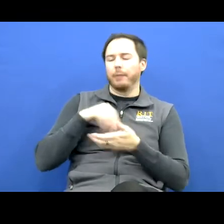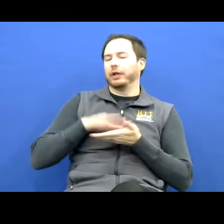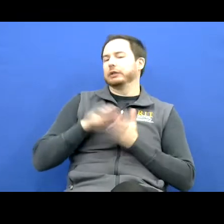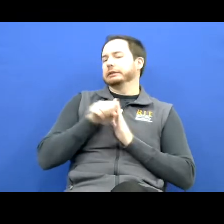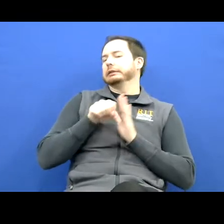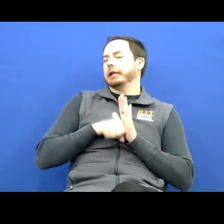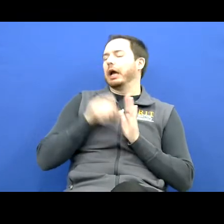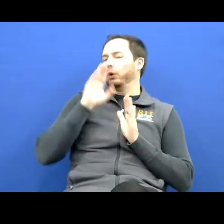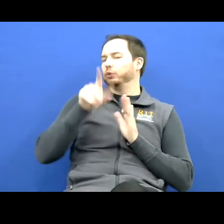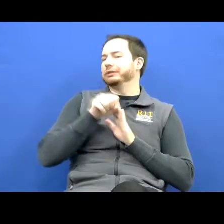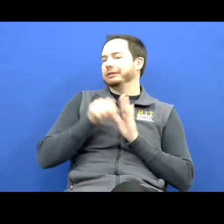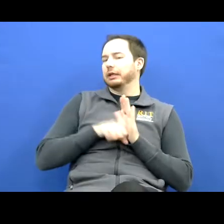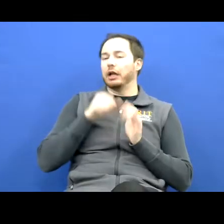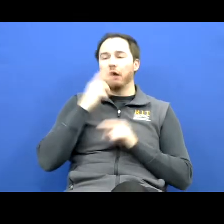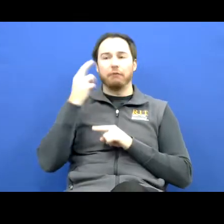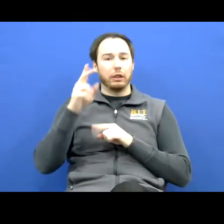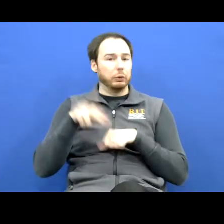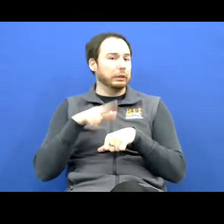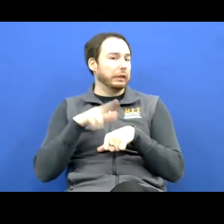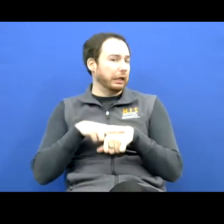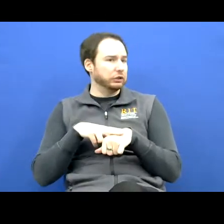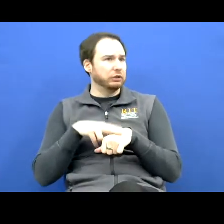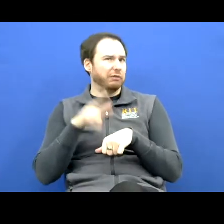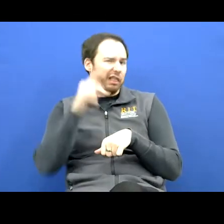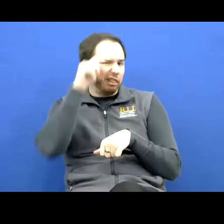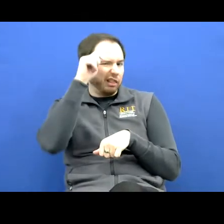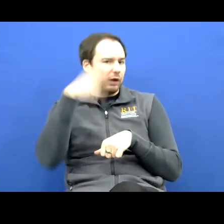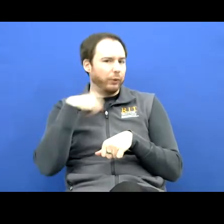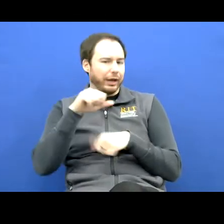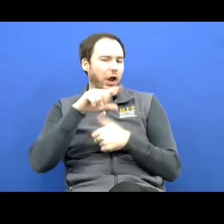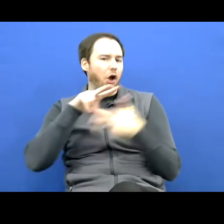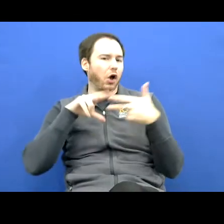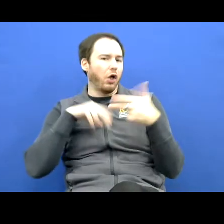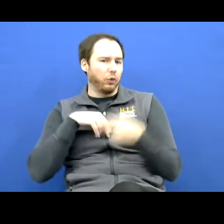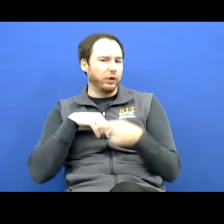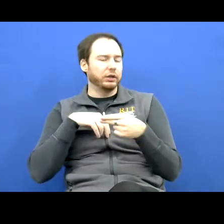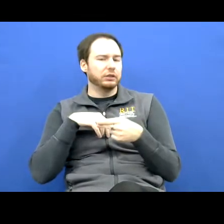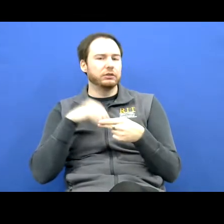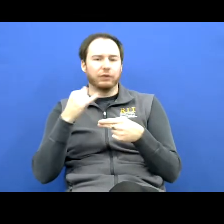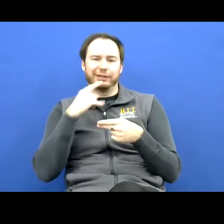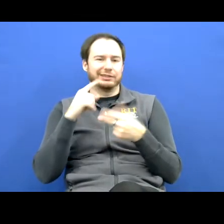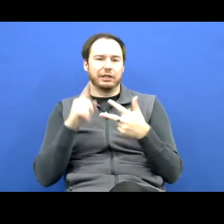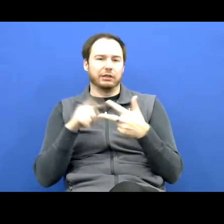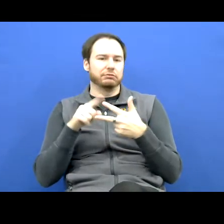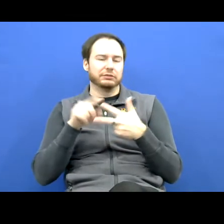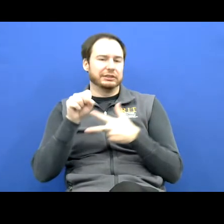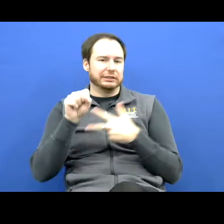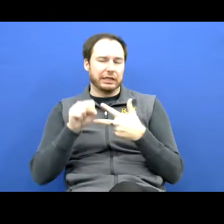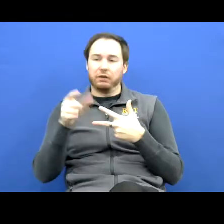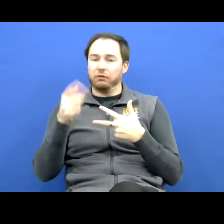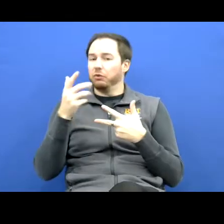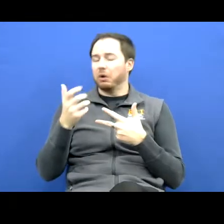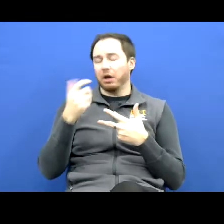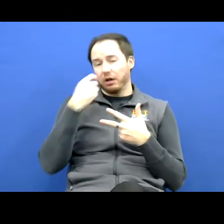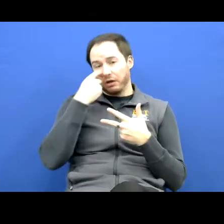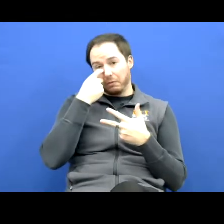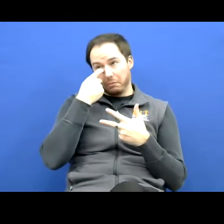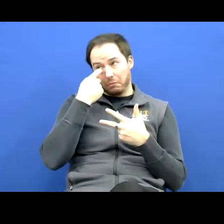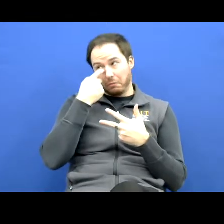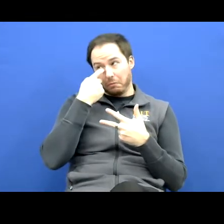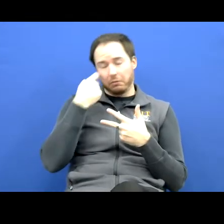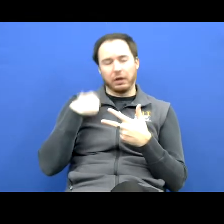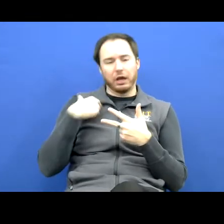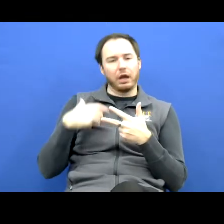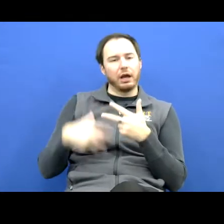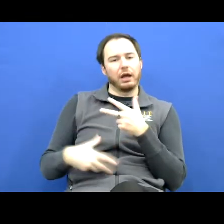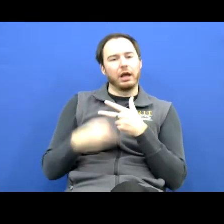knew you were on the state. In theory, we could put all three on there. Right now, it just says state. But if we want, I can add